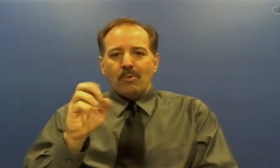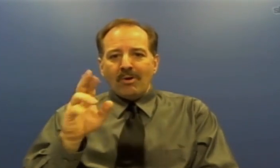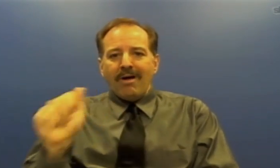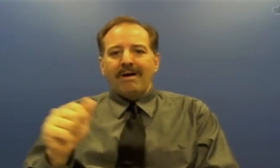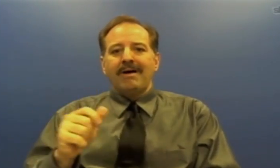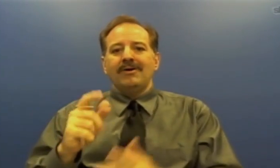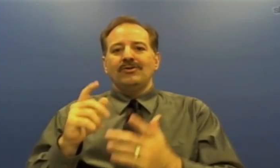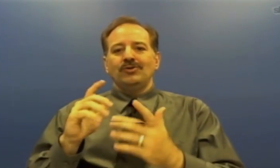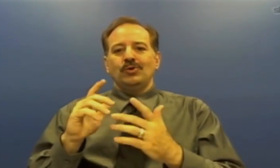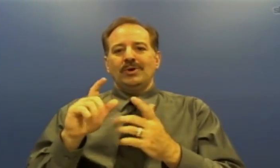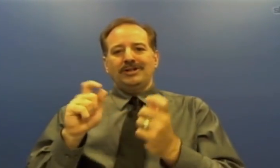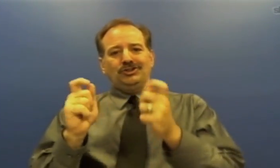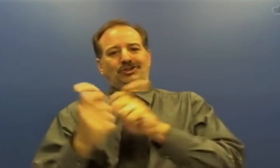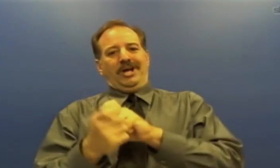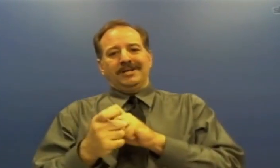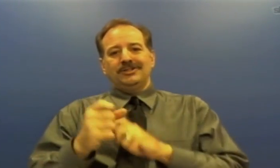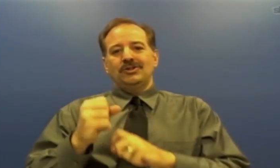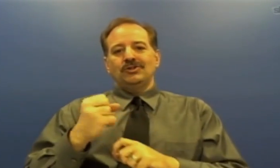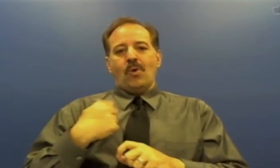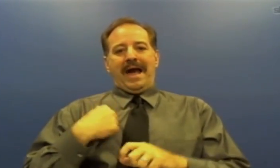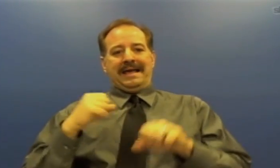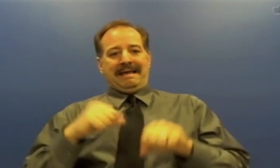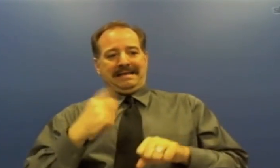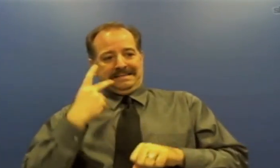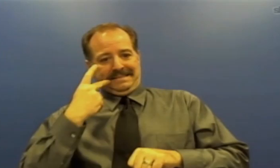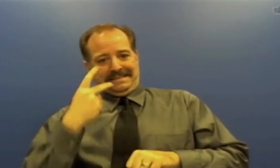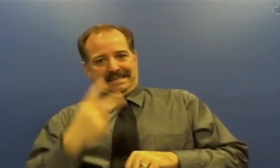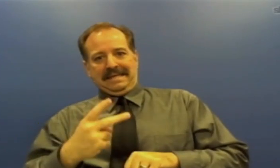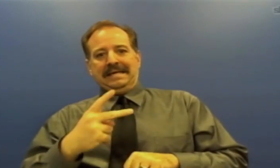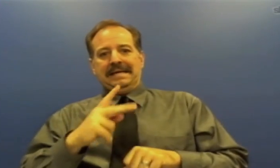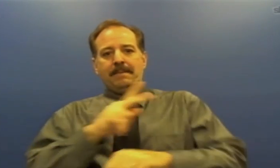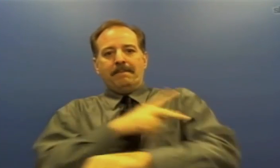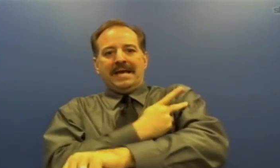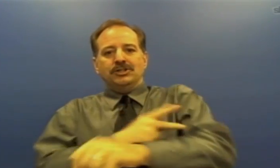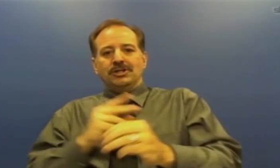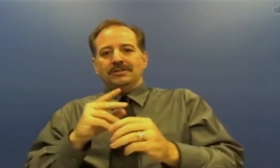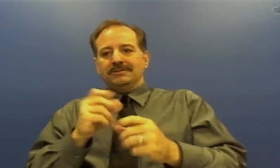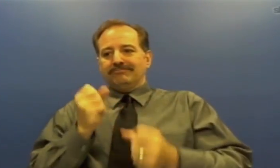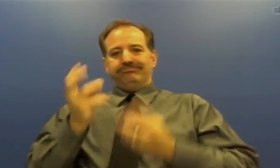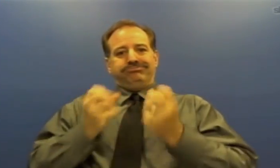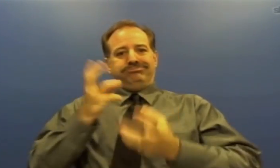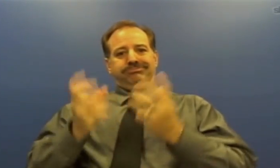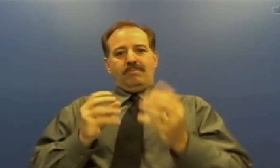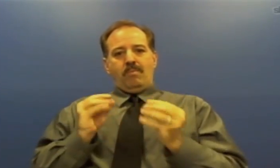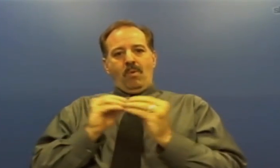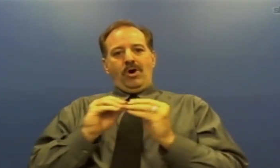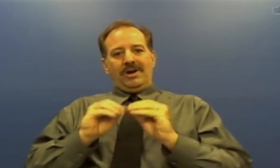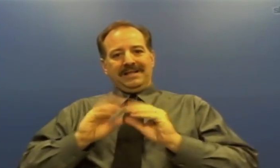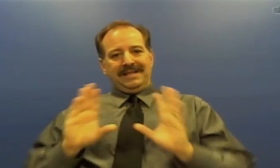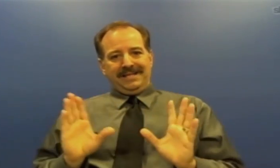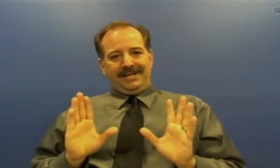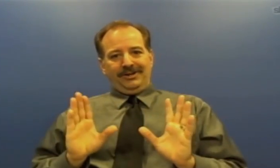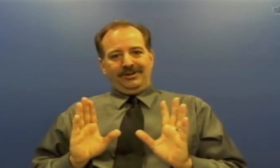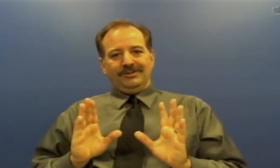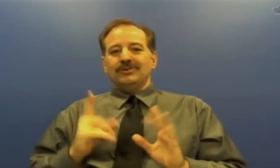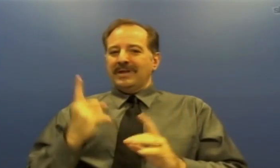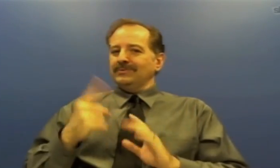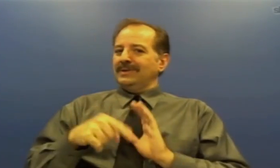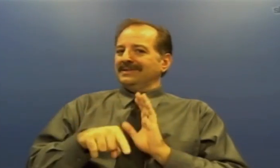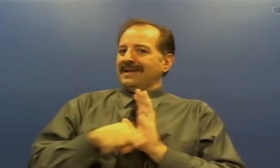asking, hospital personnel or the deaf person to move the camera, reposition it so that I can see what the deaf patient is signing and